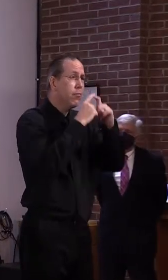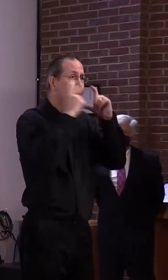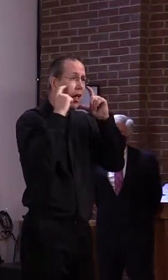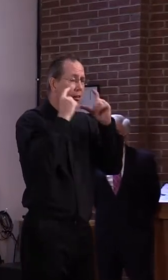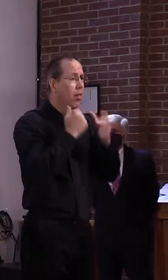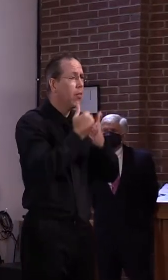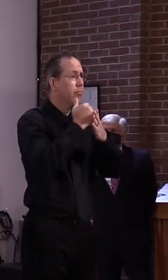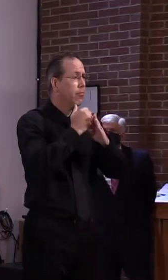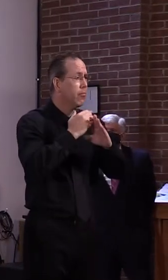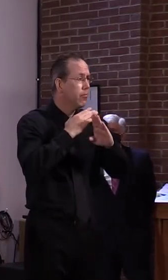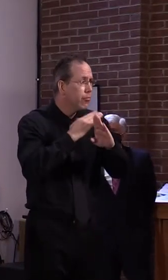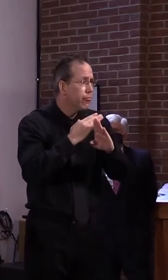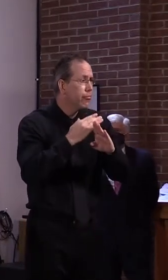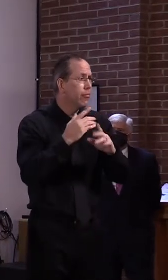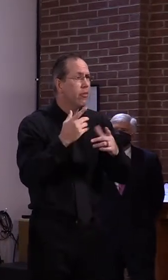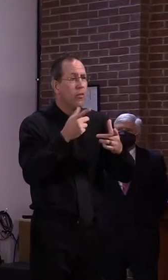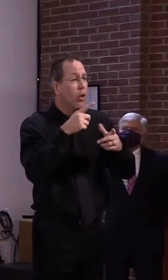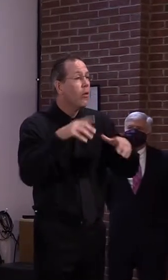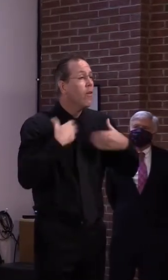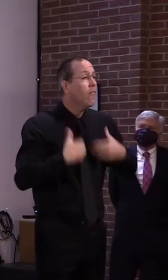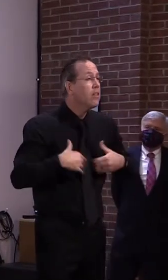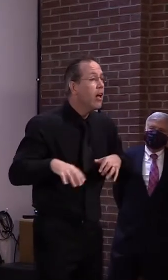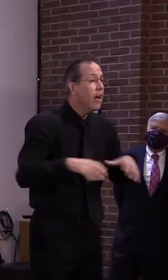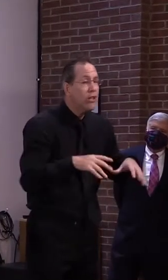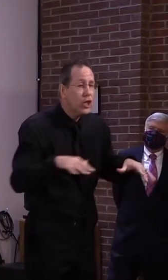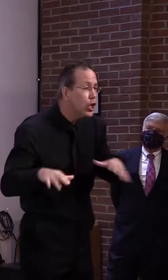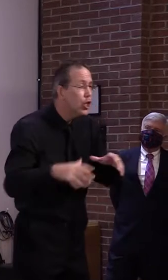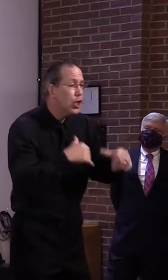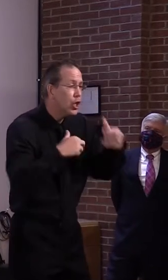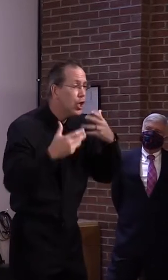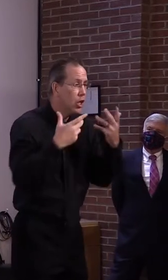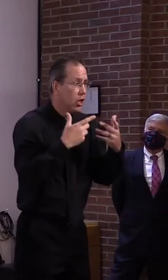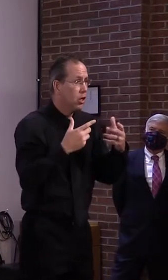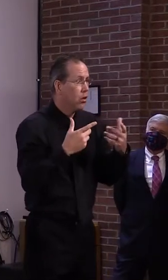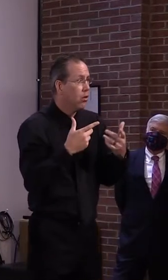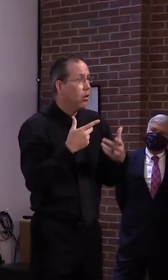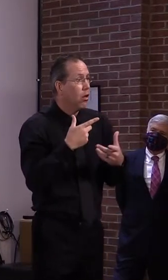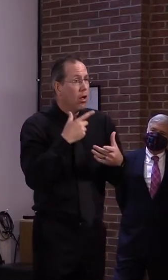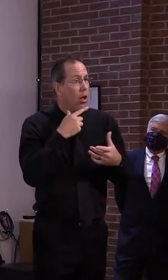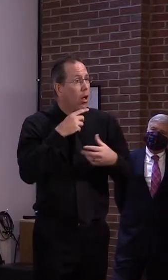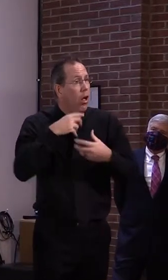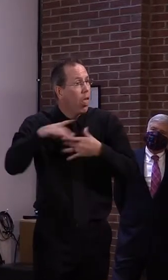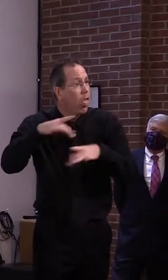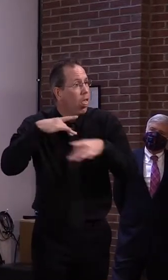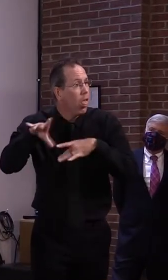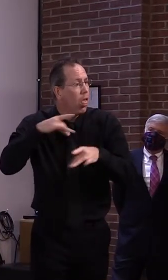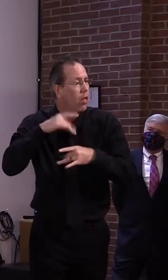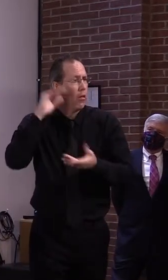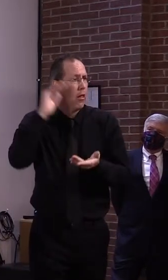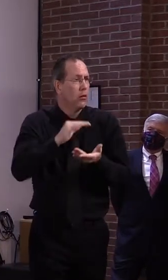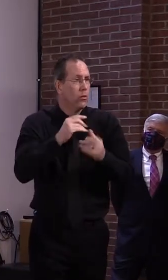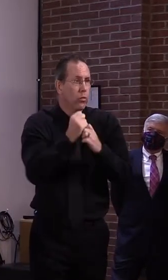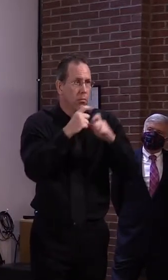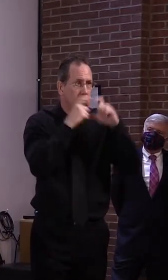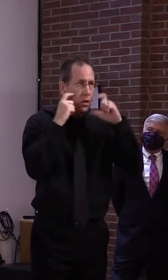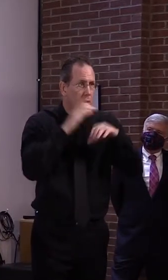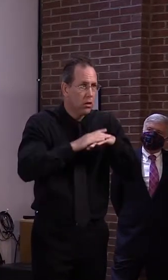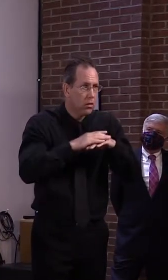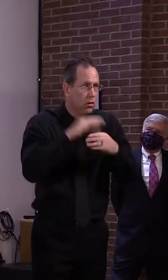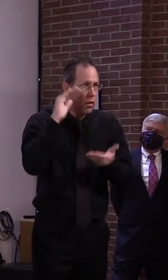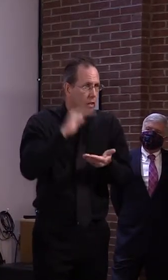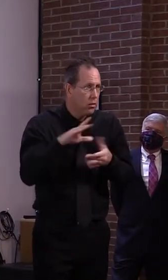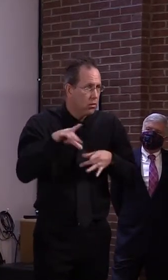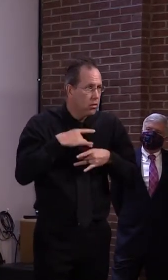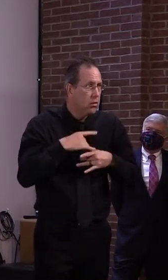mask, very minimal evidence, unfortunately. So, though I can't tell you it strengthens